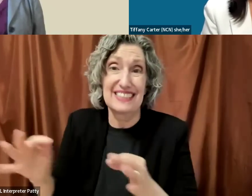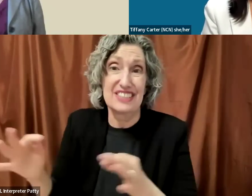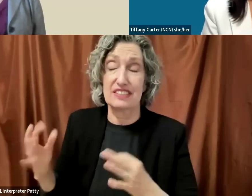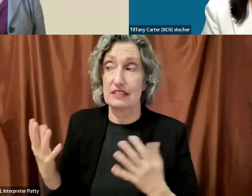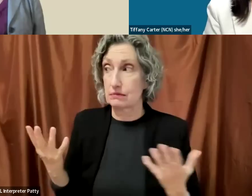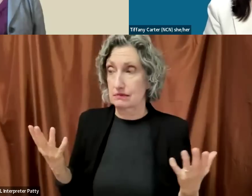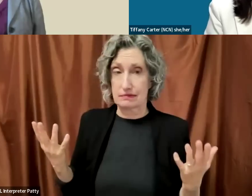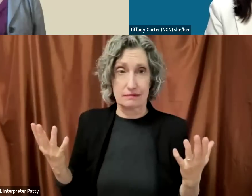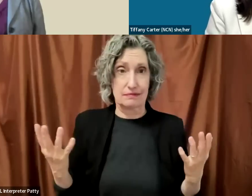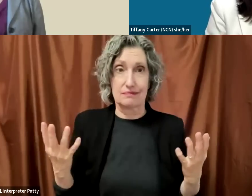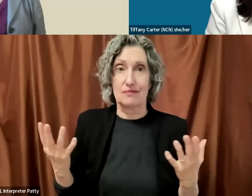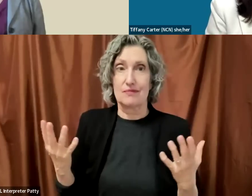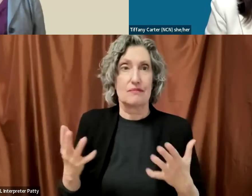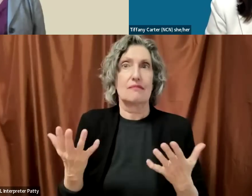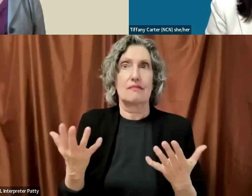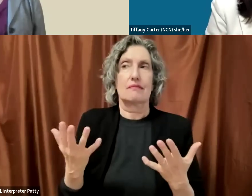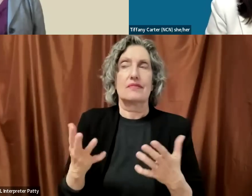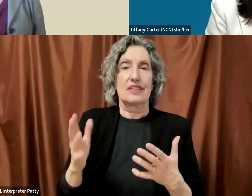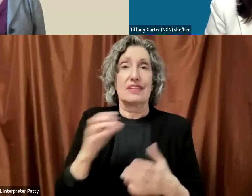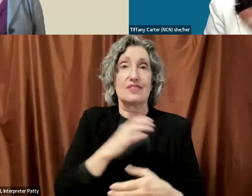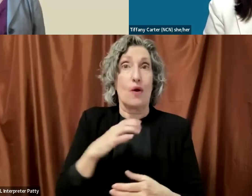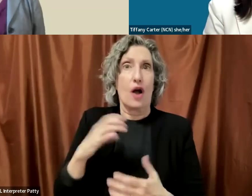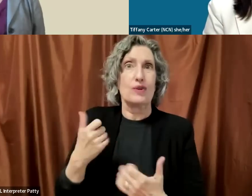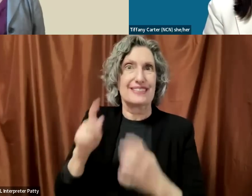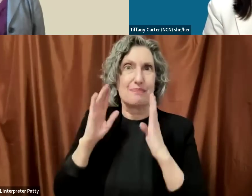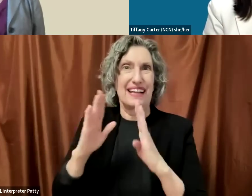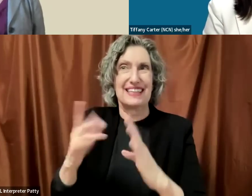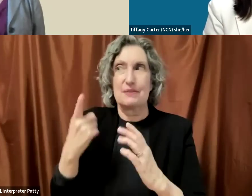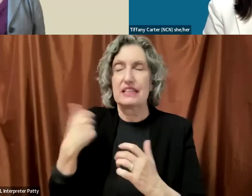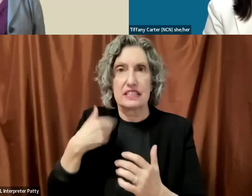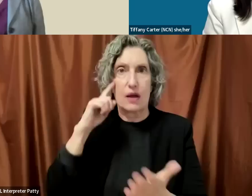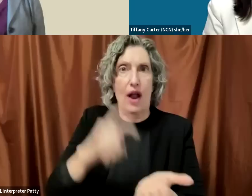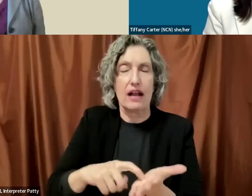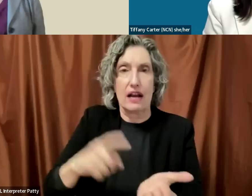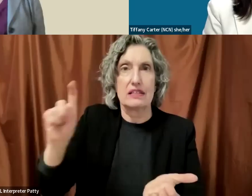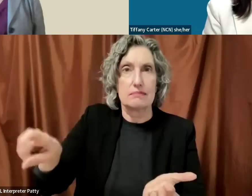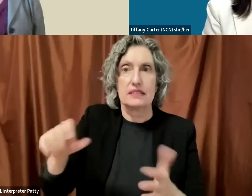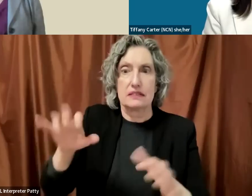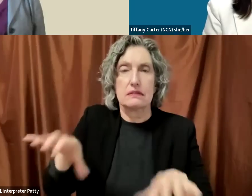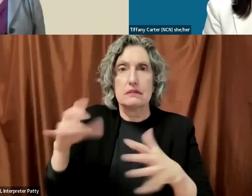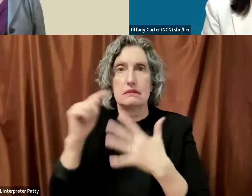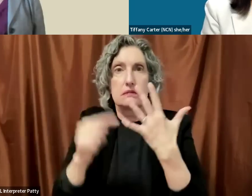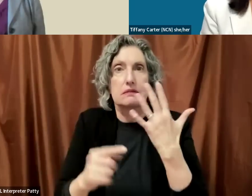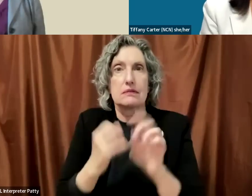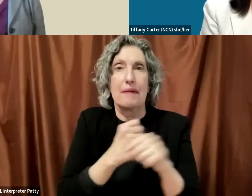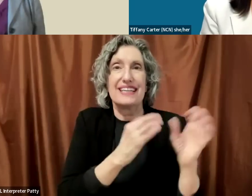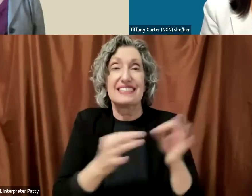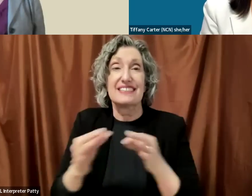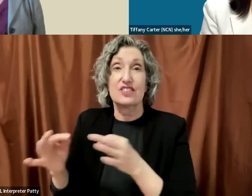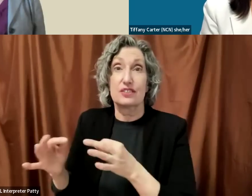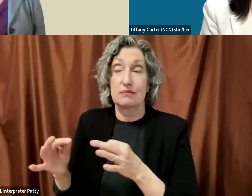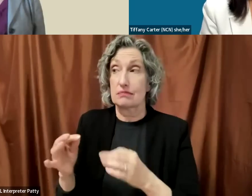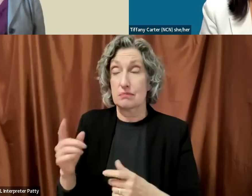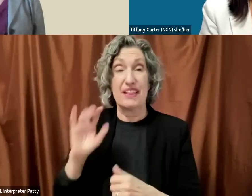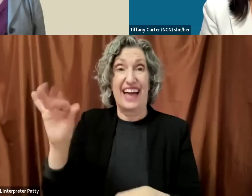everything that's happening, that's going to, you know, Congress is paying attention to that. They're making decisions based on that as well. But they have to make a